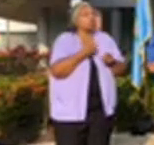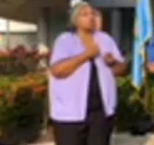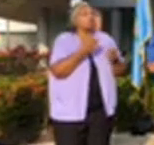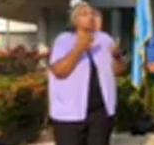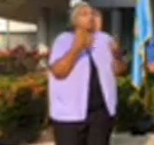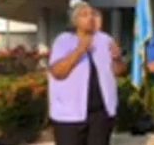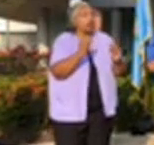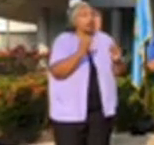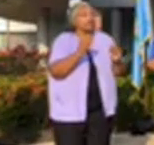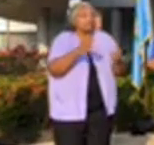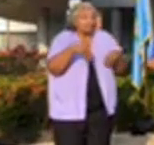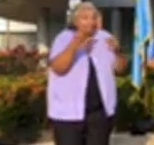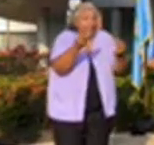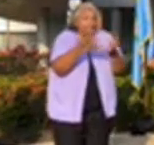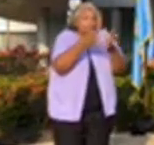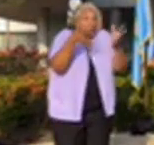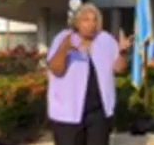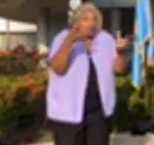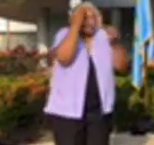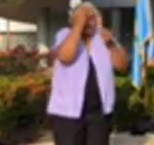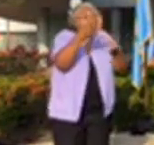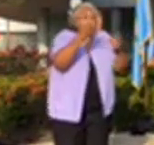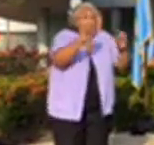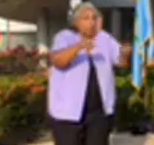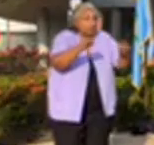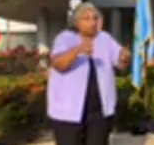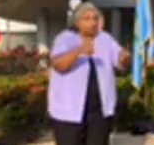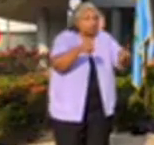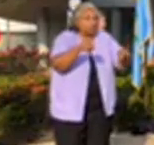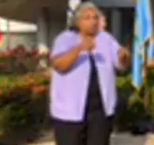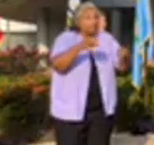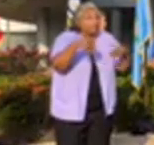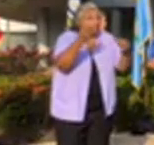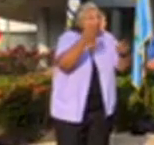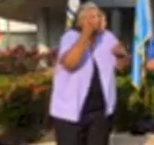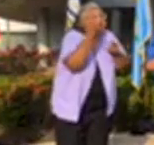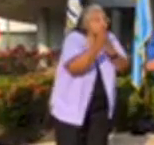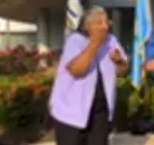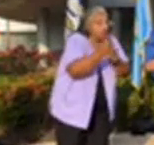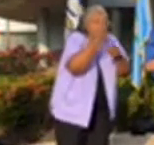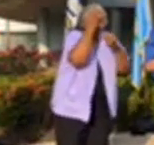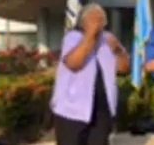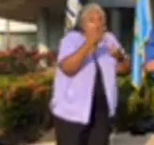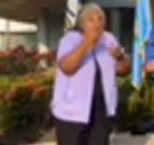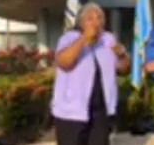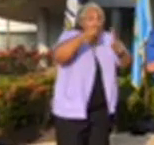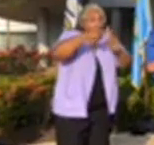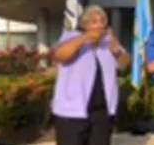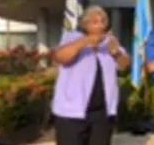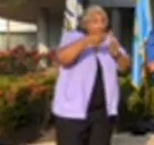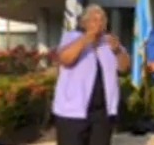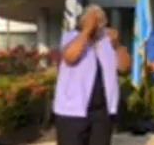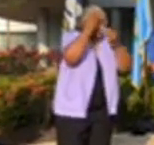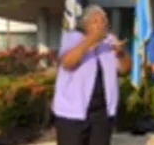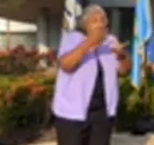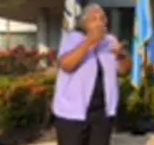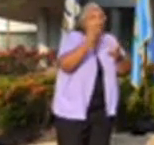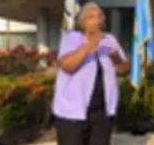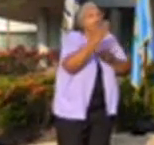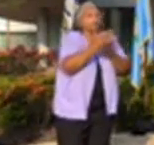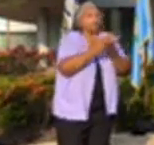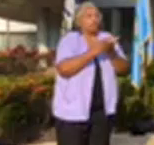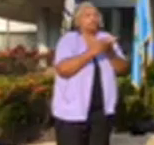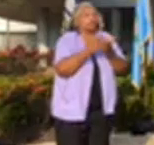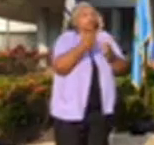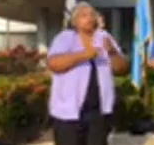as much information as we can, the right information, the positive information. And that's some of the issues